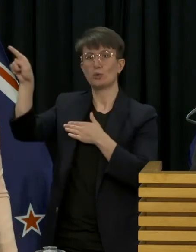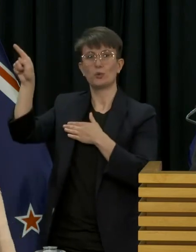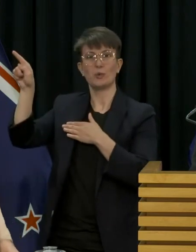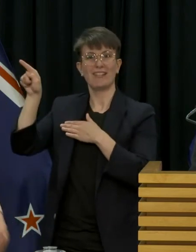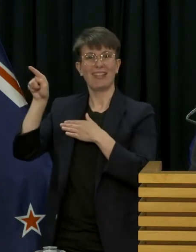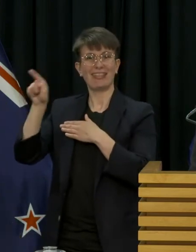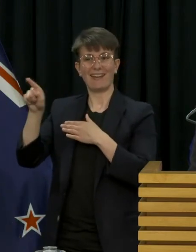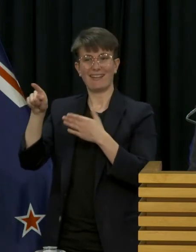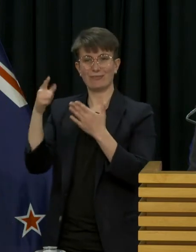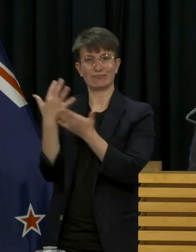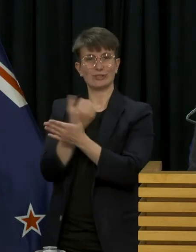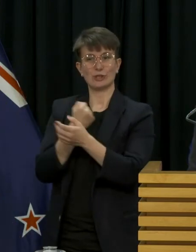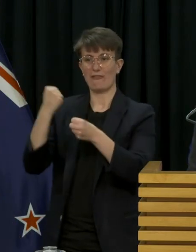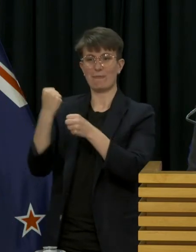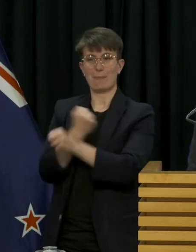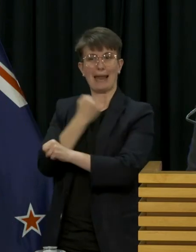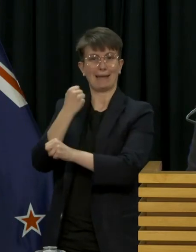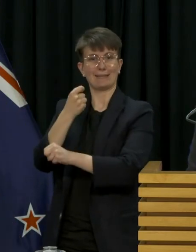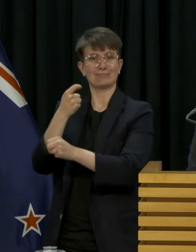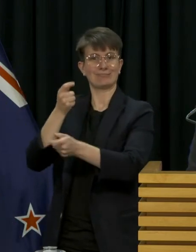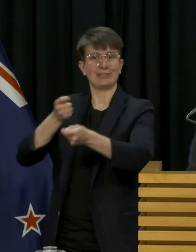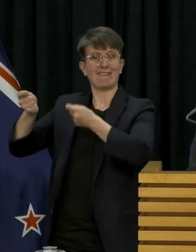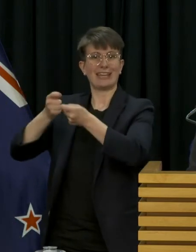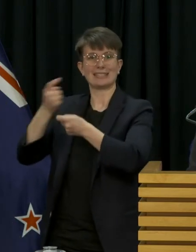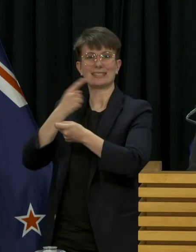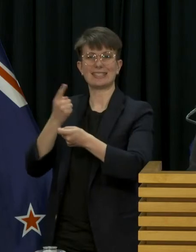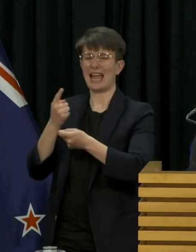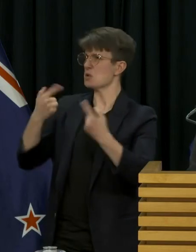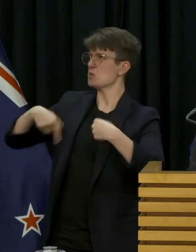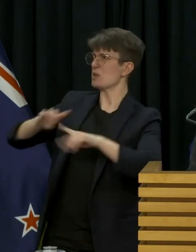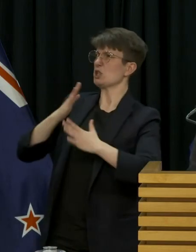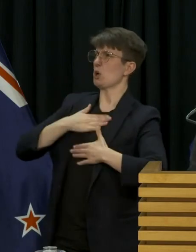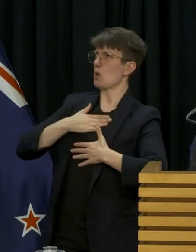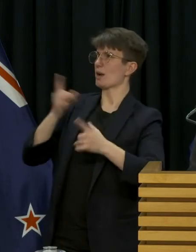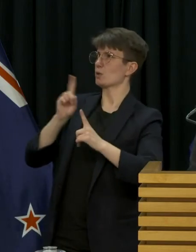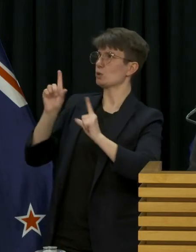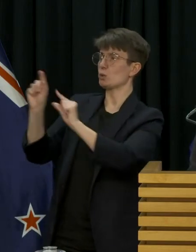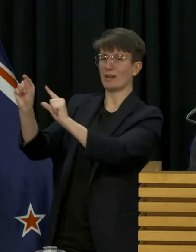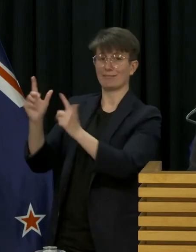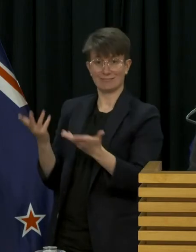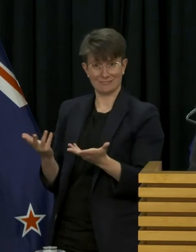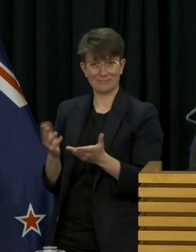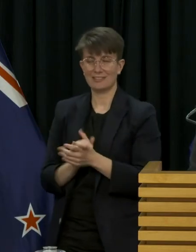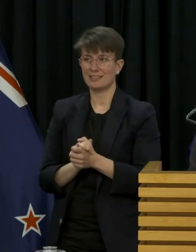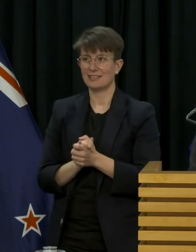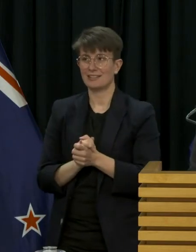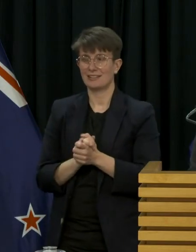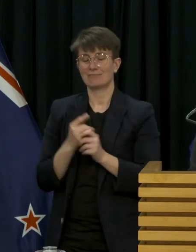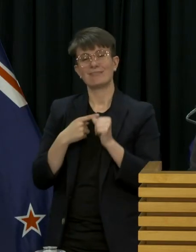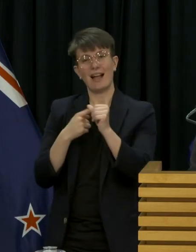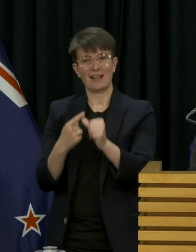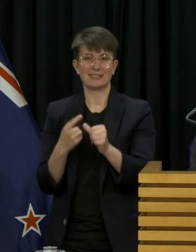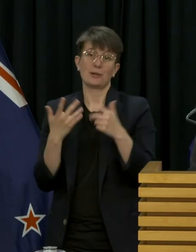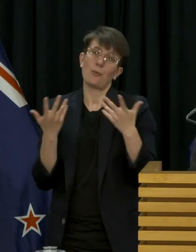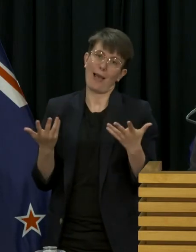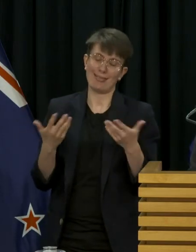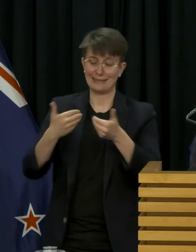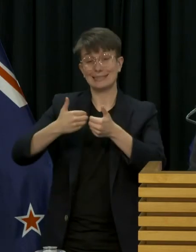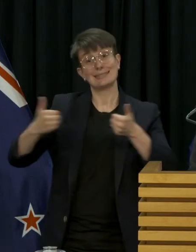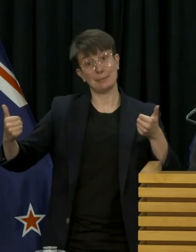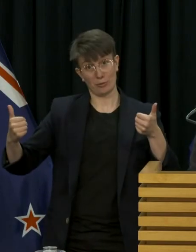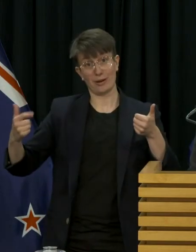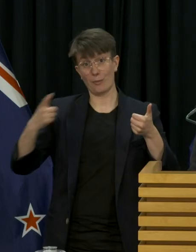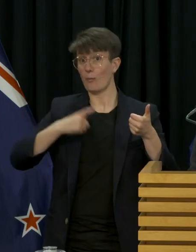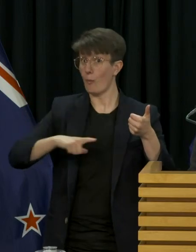Look, you know, that separation exists for very good reason, and that